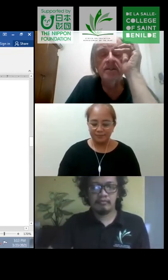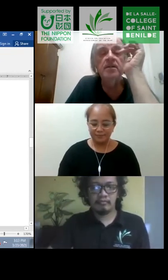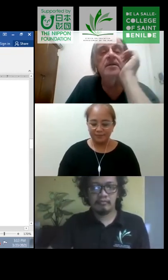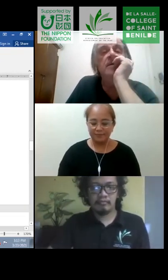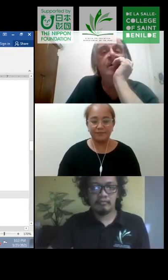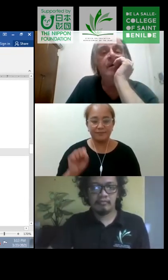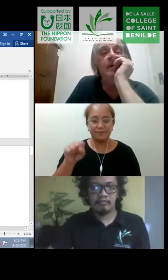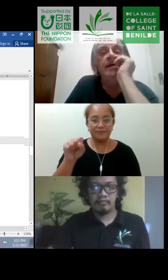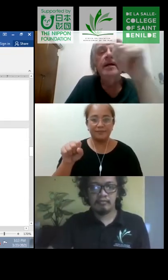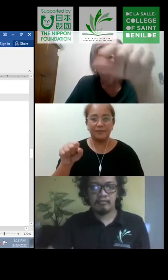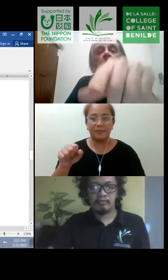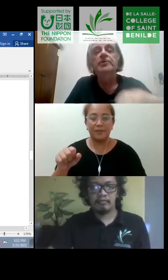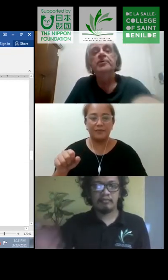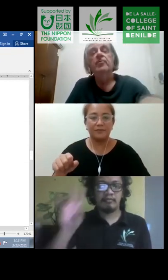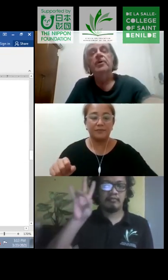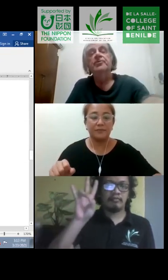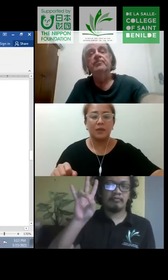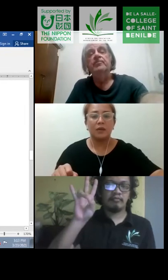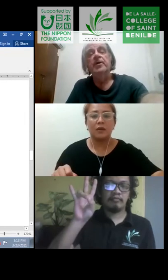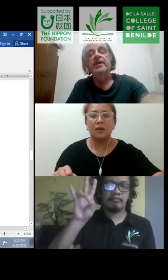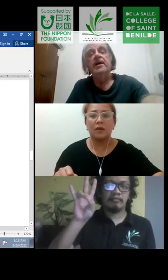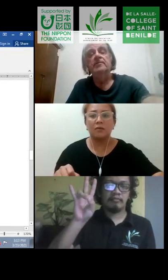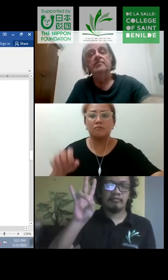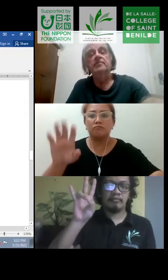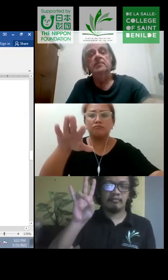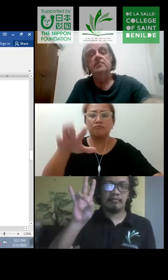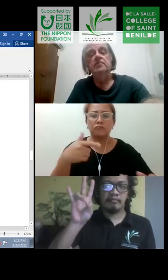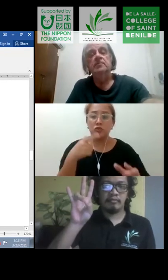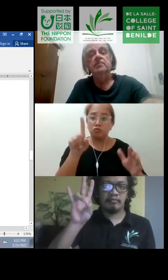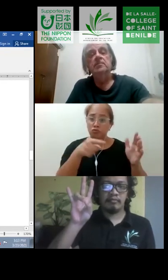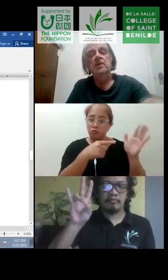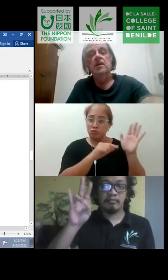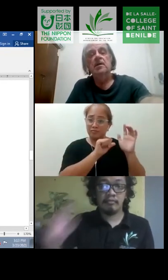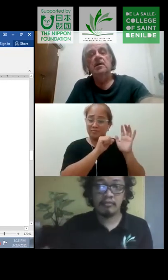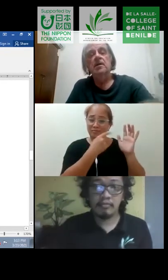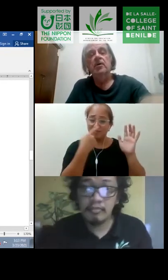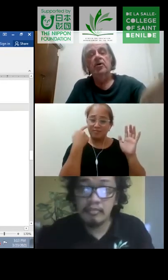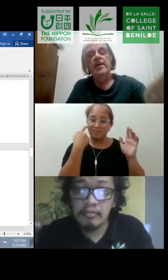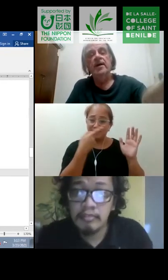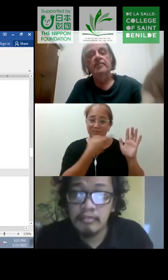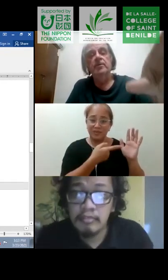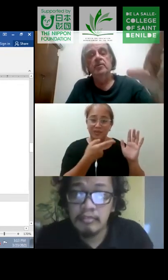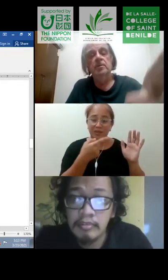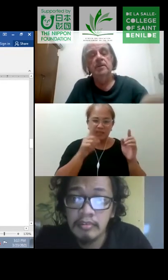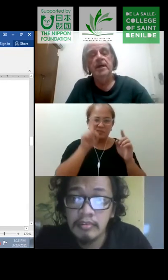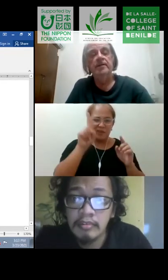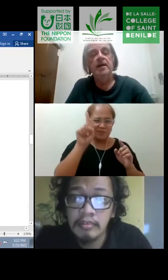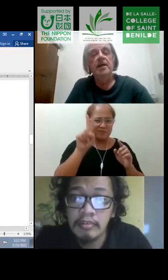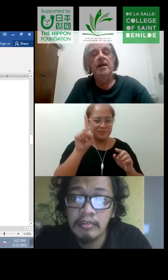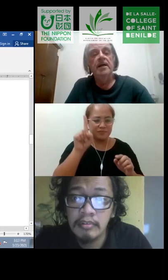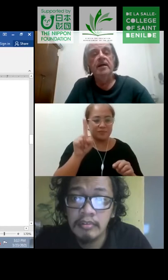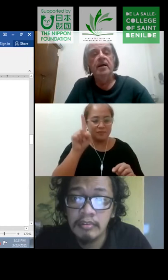Yes. Now, what you pointed out, 7. could you go back up to